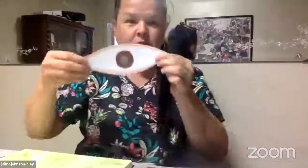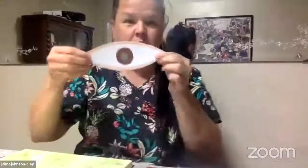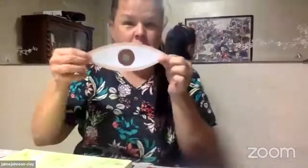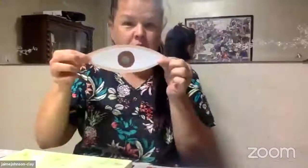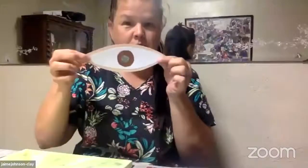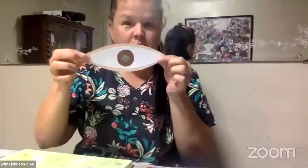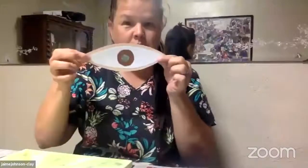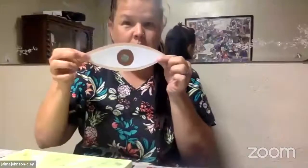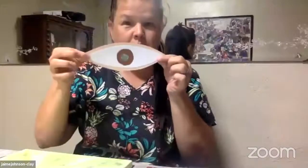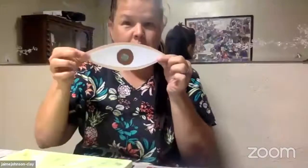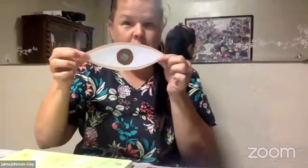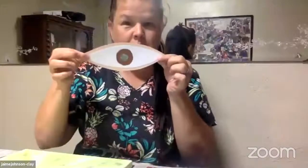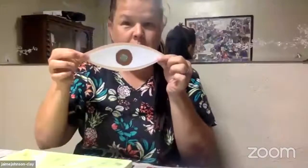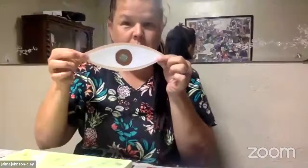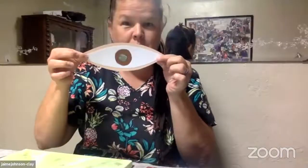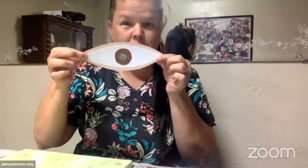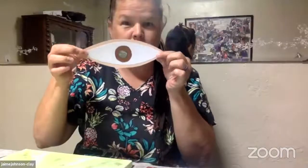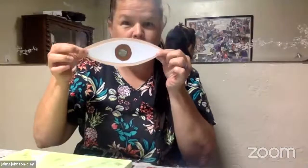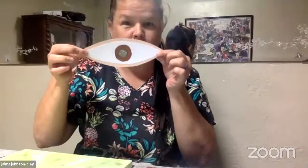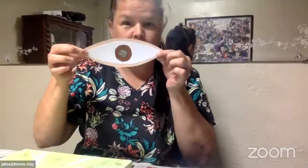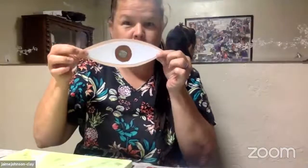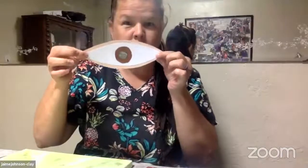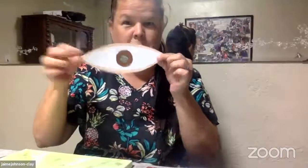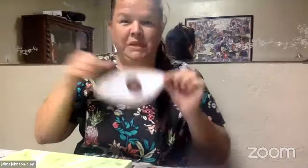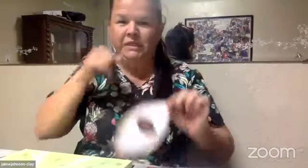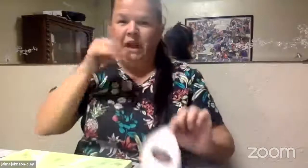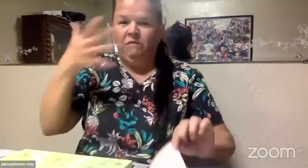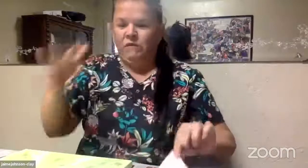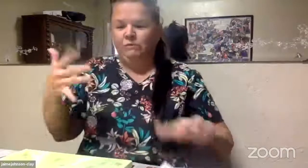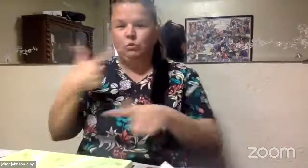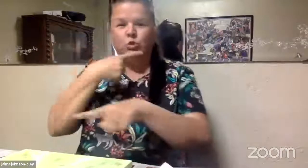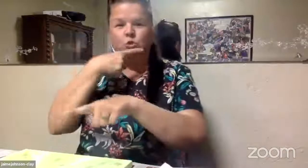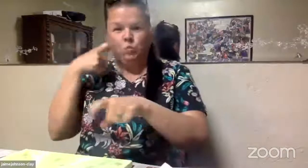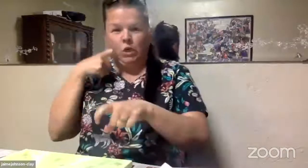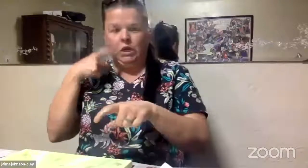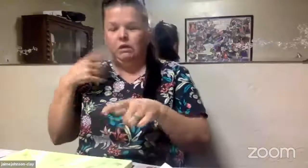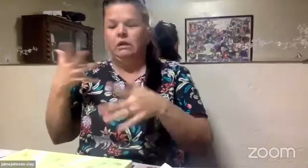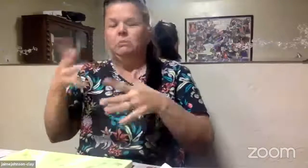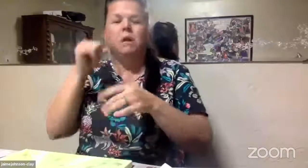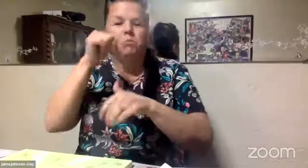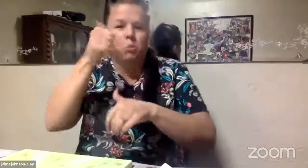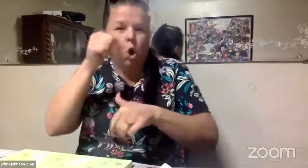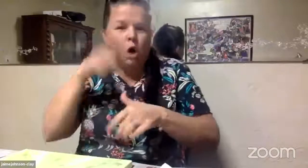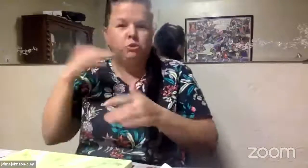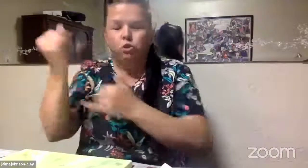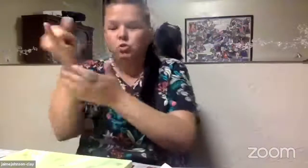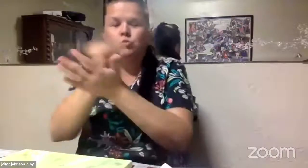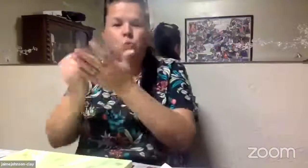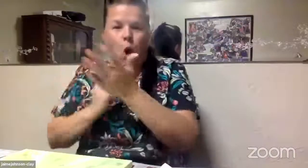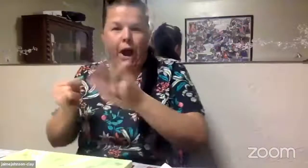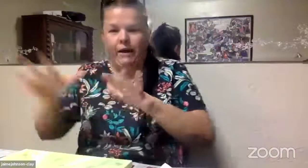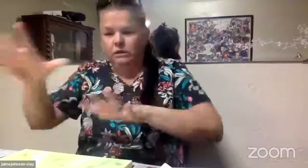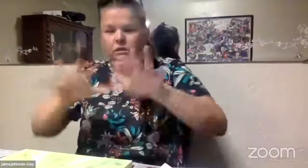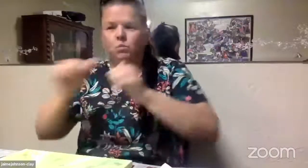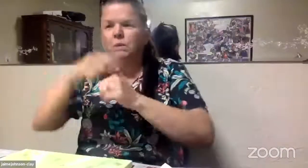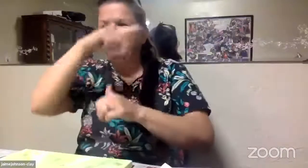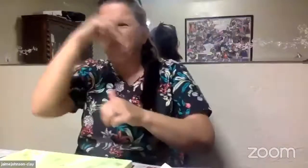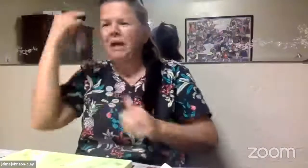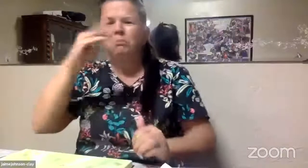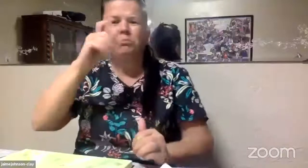the eye already. So that was one piece that I got completed. Oh, yes. I'm not, yeah, I'm waiting for it to dry. And I think tomorrow I'll